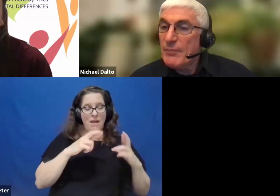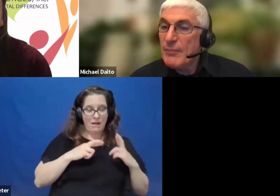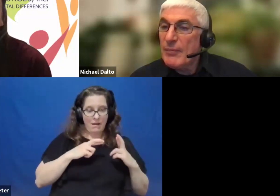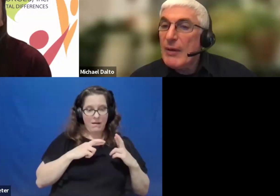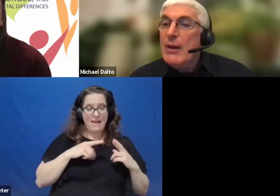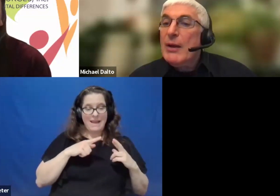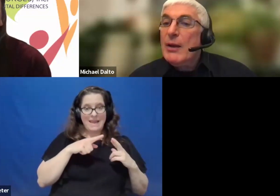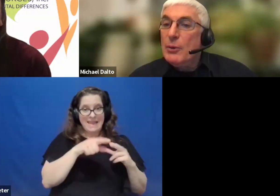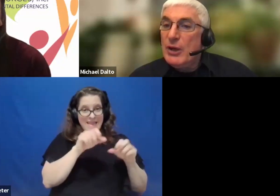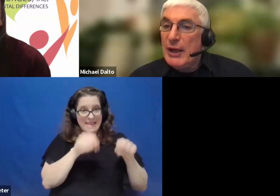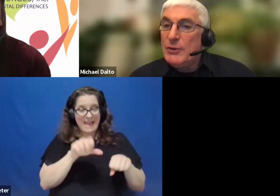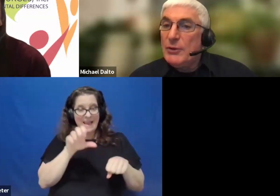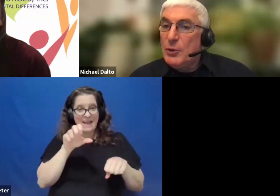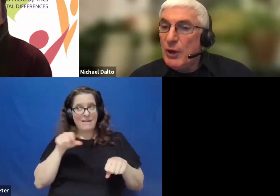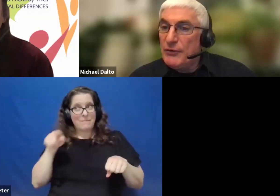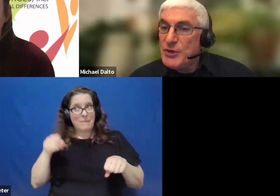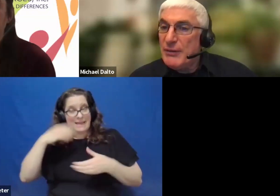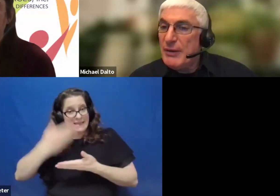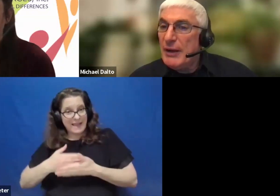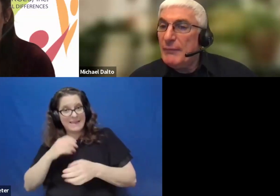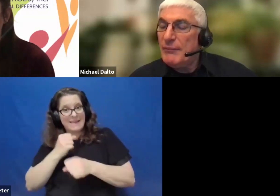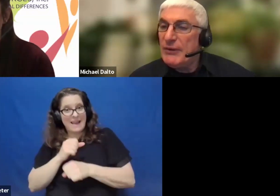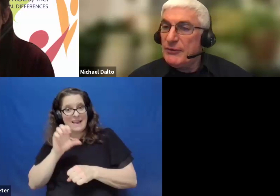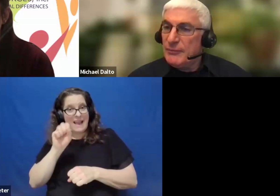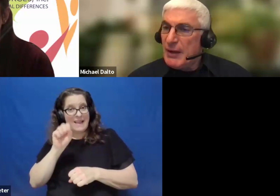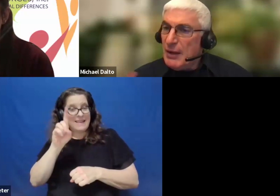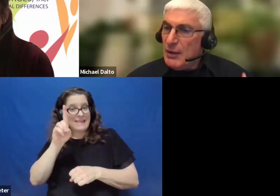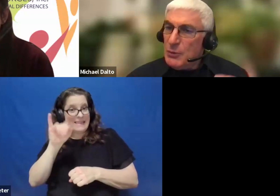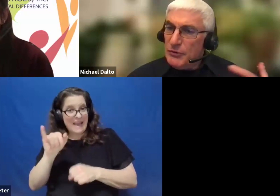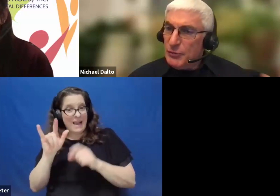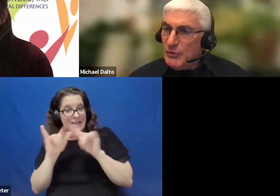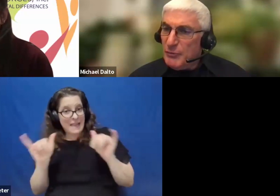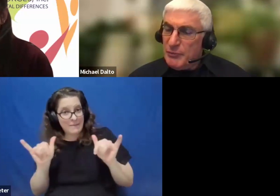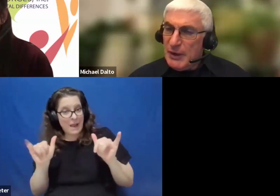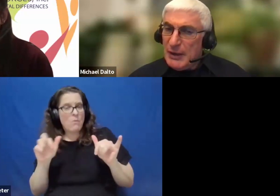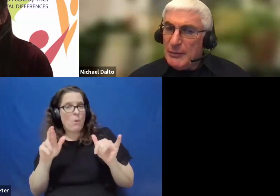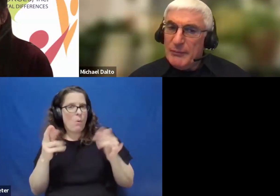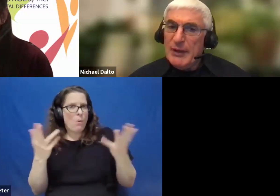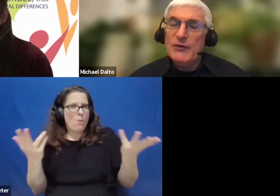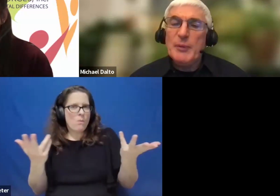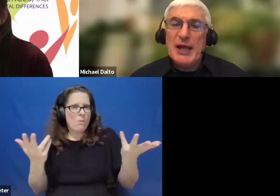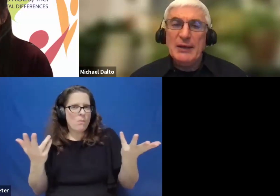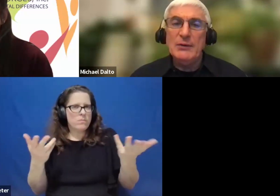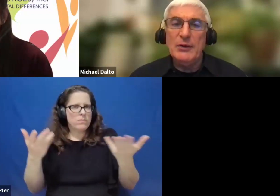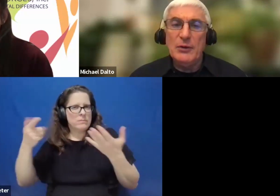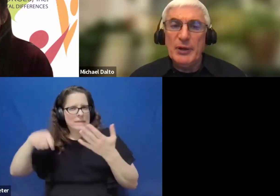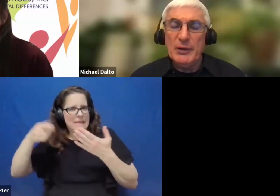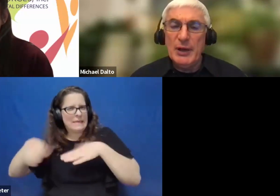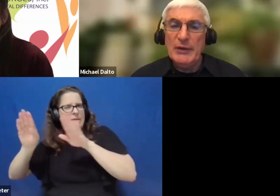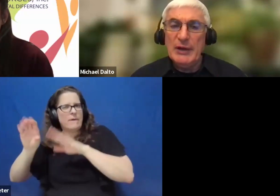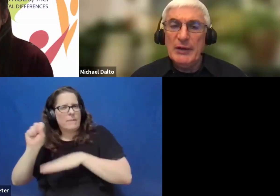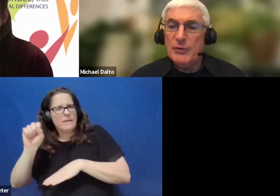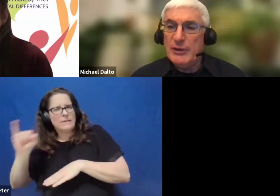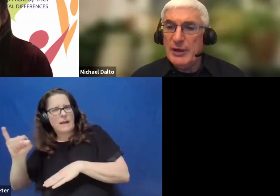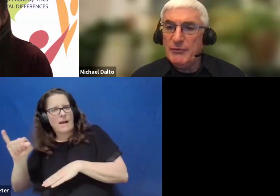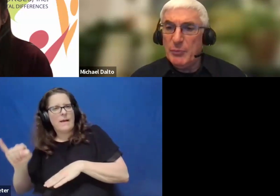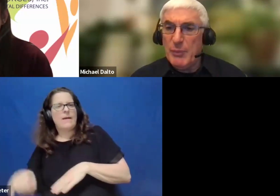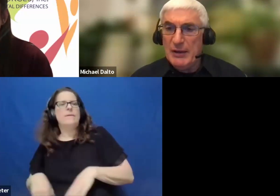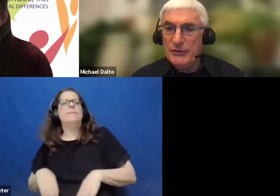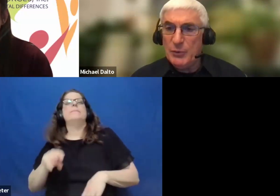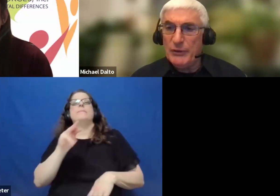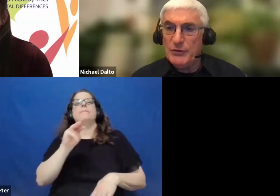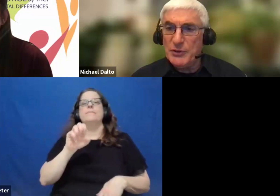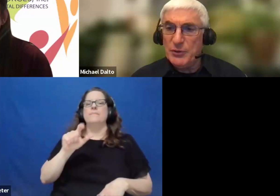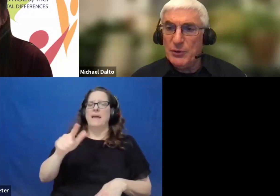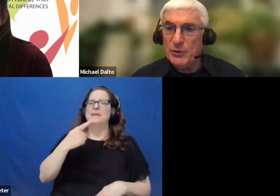SSI? Okay, good question. This will sort of expand a little bit on the answer I gave to